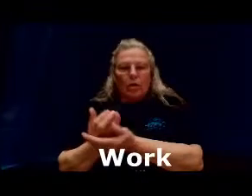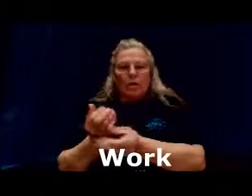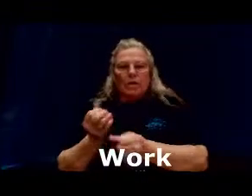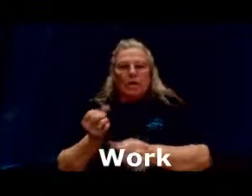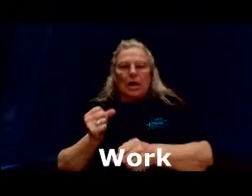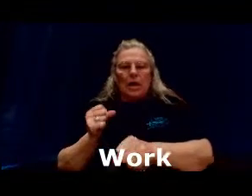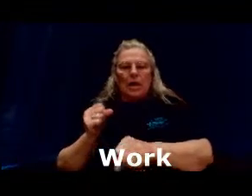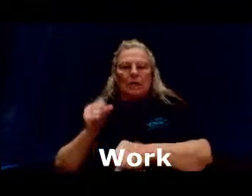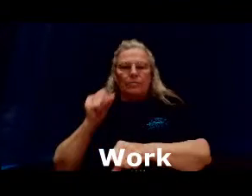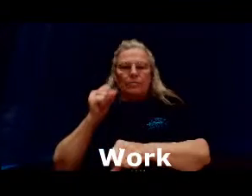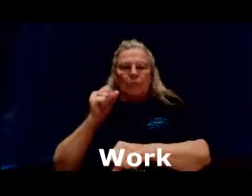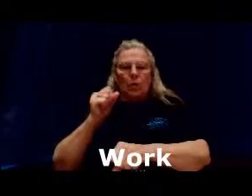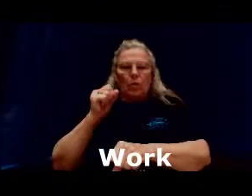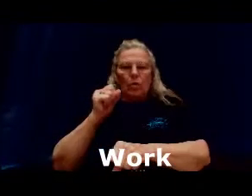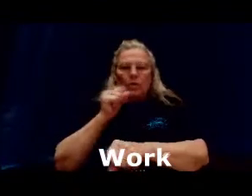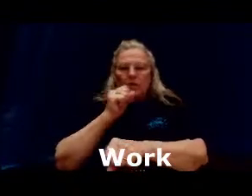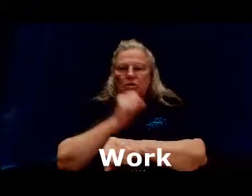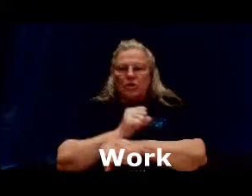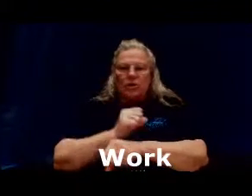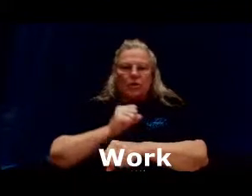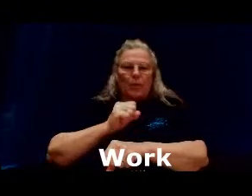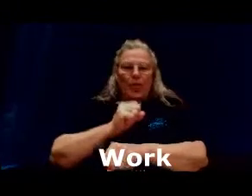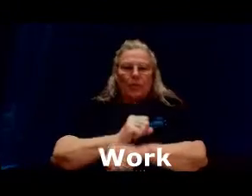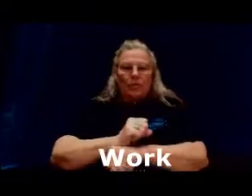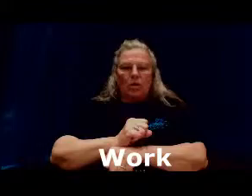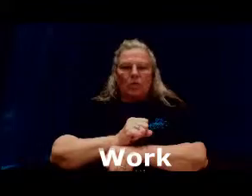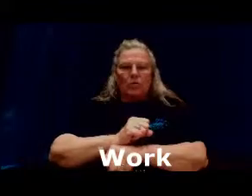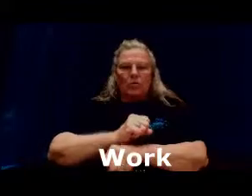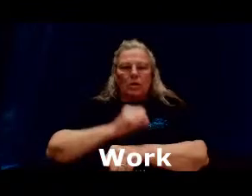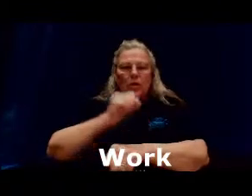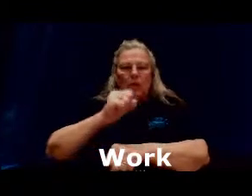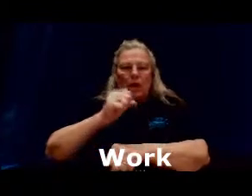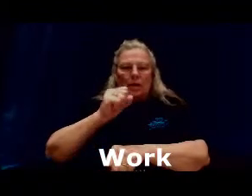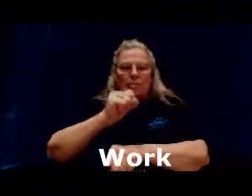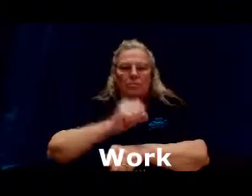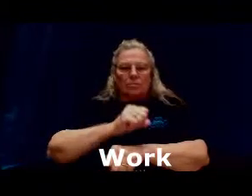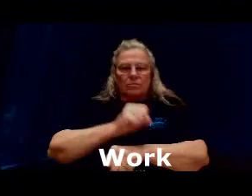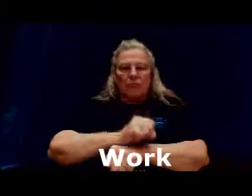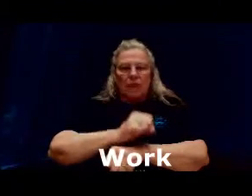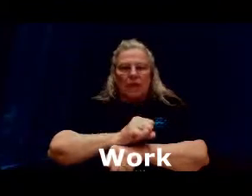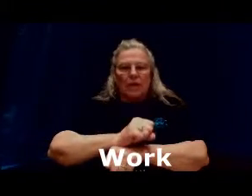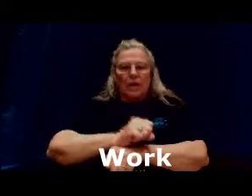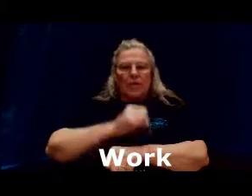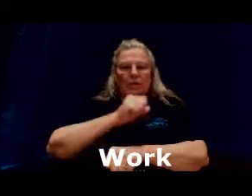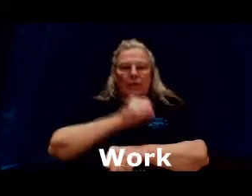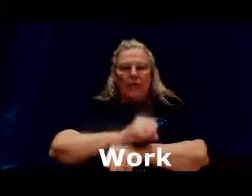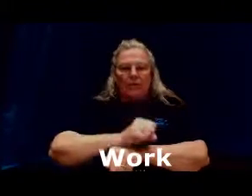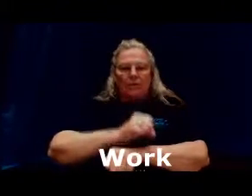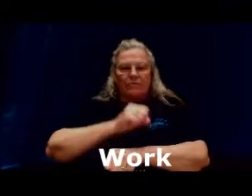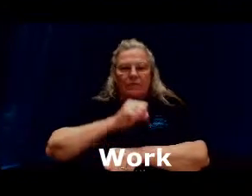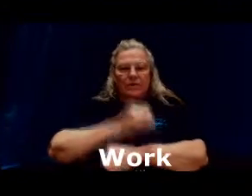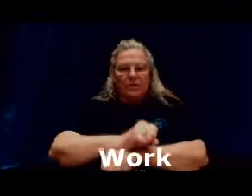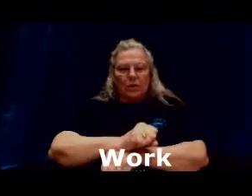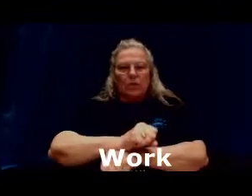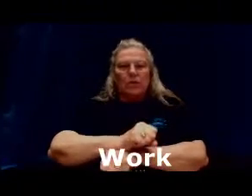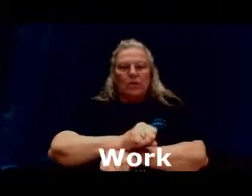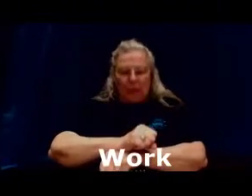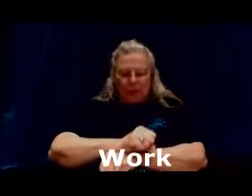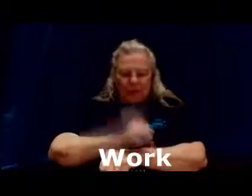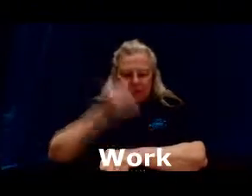Works, and the work is just like you're pounding on your non-dominant fist with your dominant